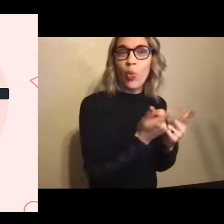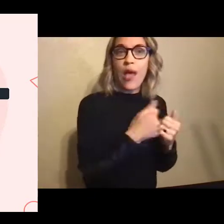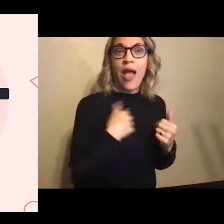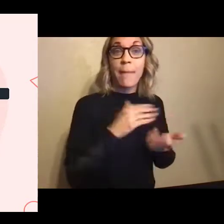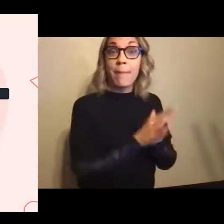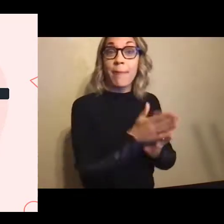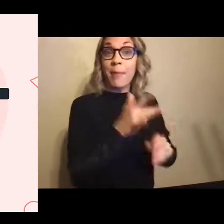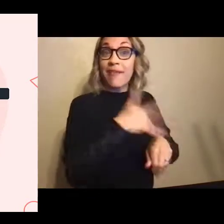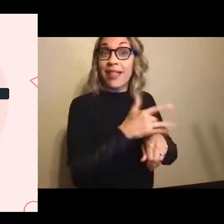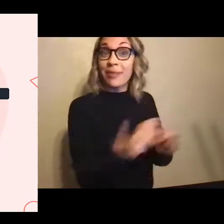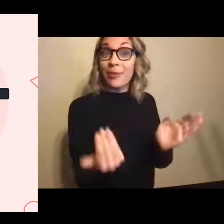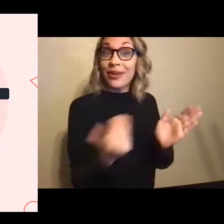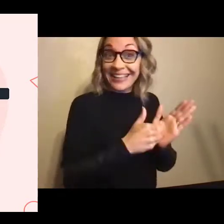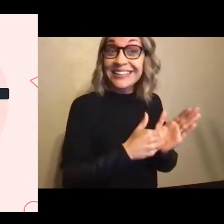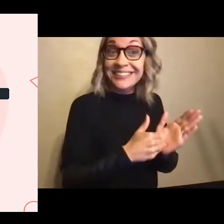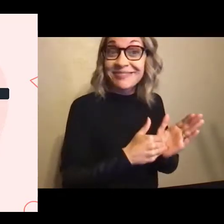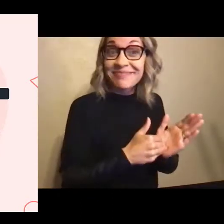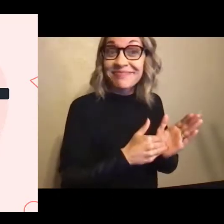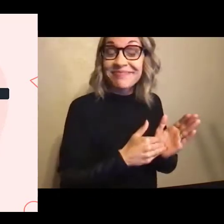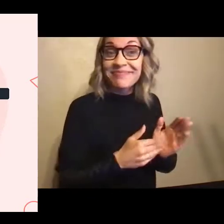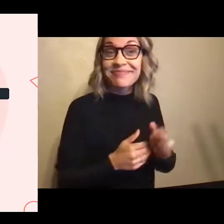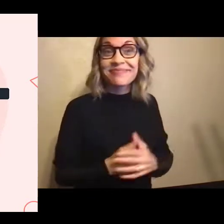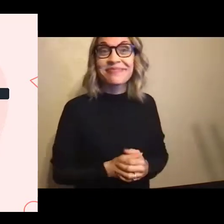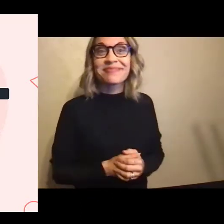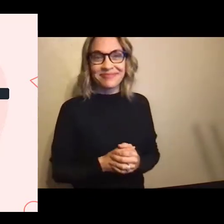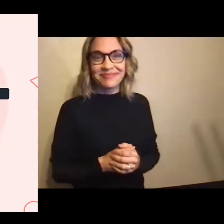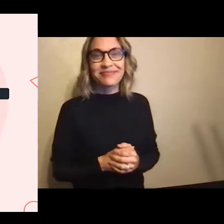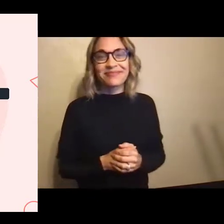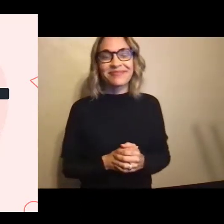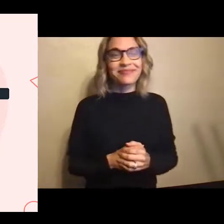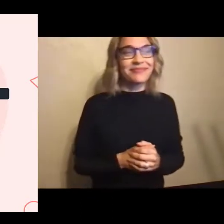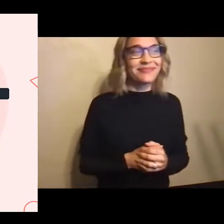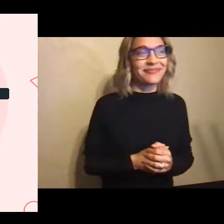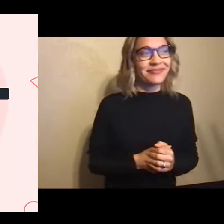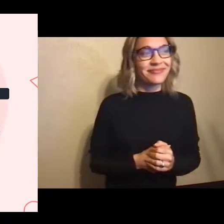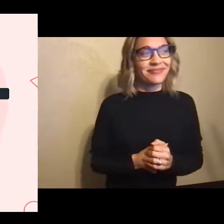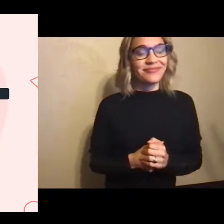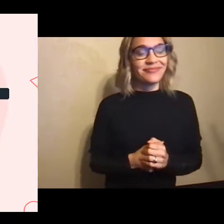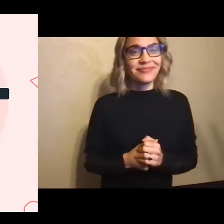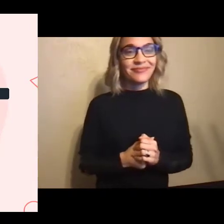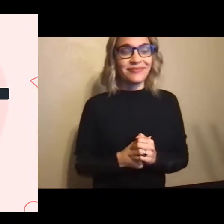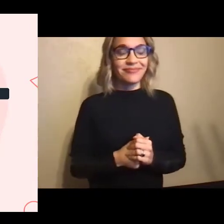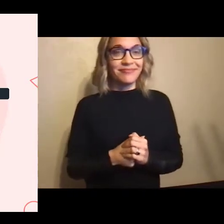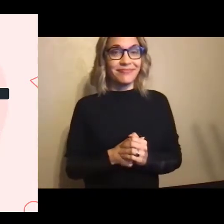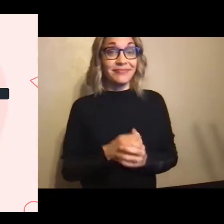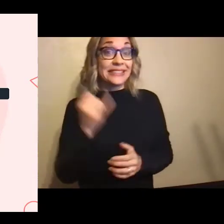that's, something I have right now saying, I'm happy to meet with you again when I'm back in business.